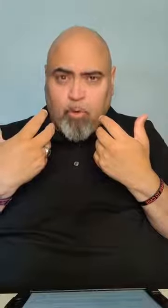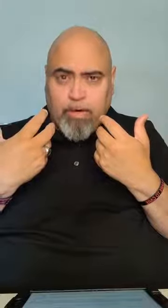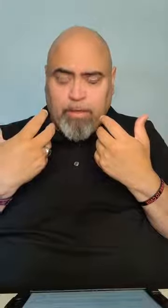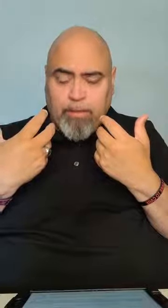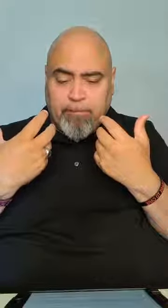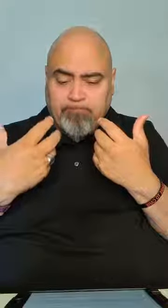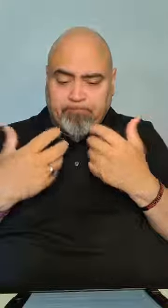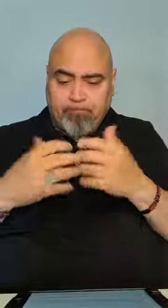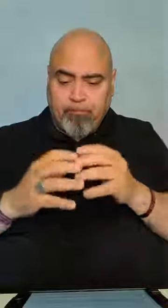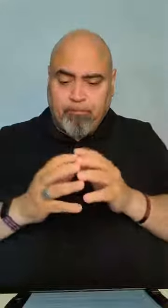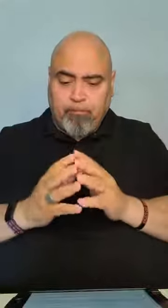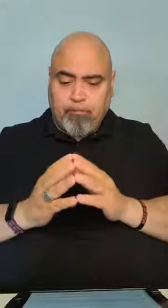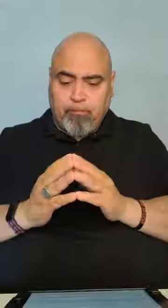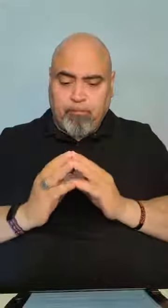Lord.